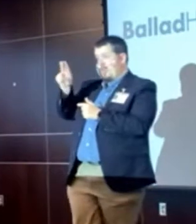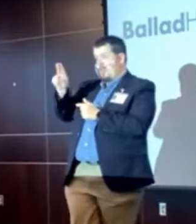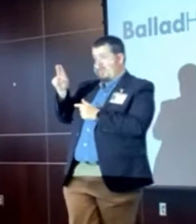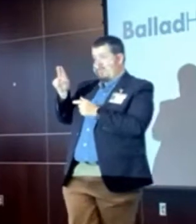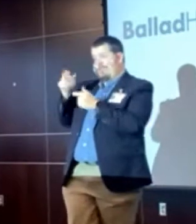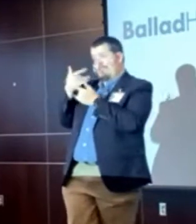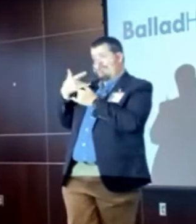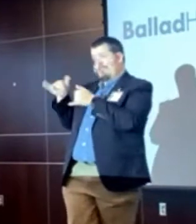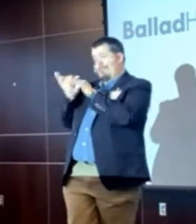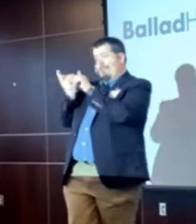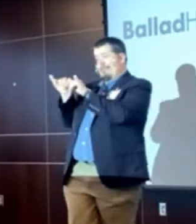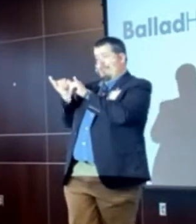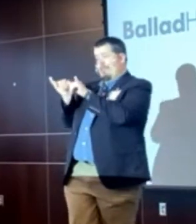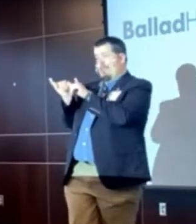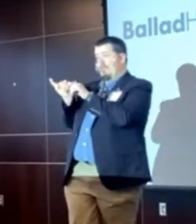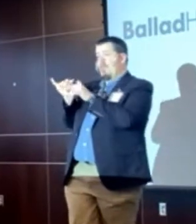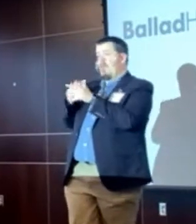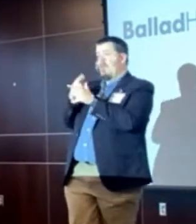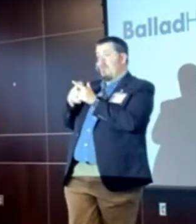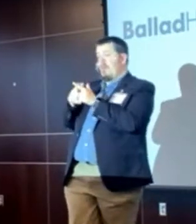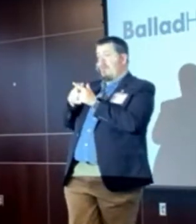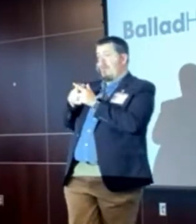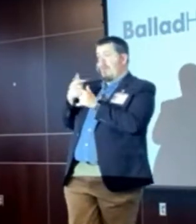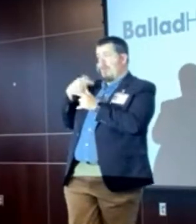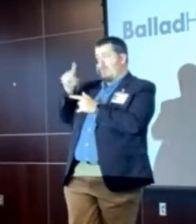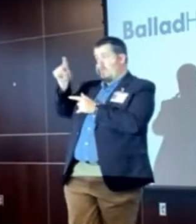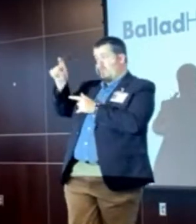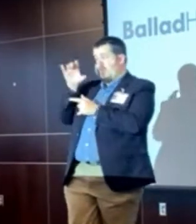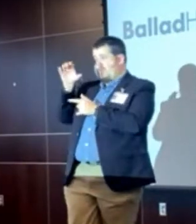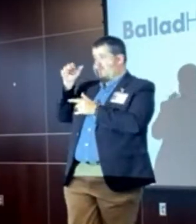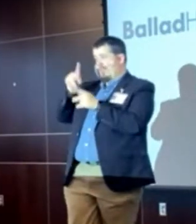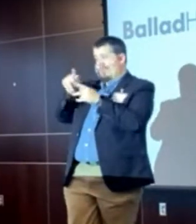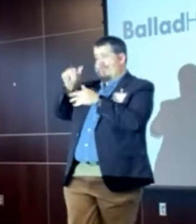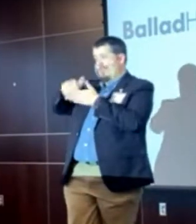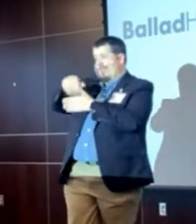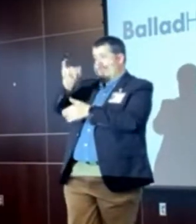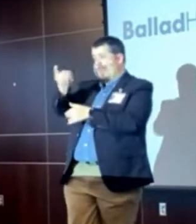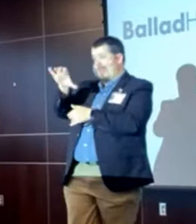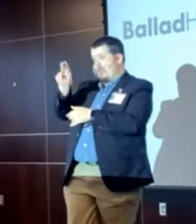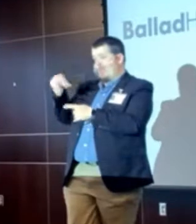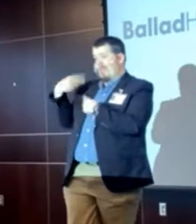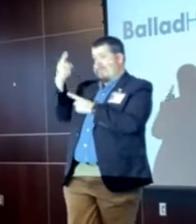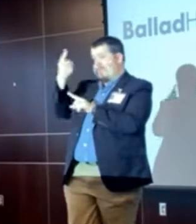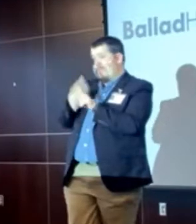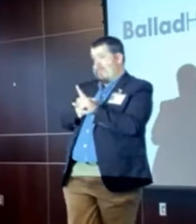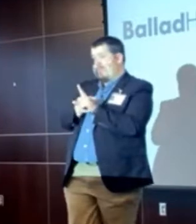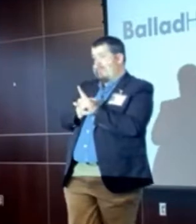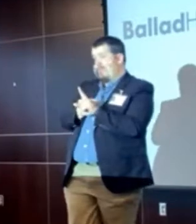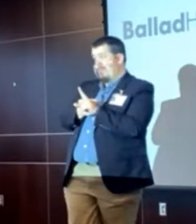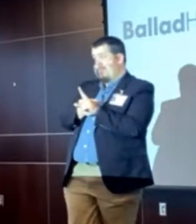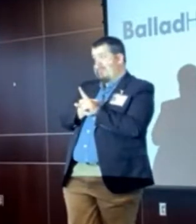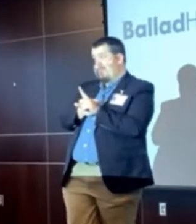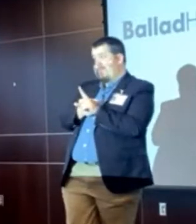are staying relatively stable. You've had basically 100 patients in ICUs for a month, basically.